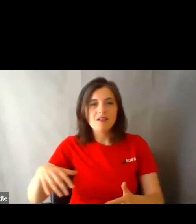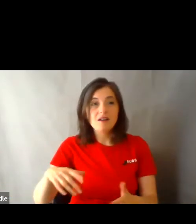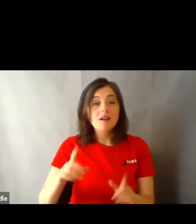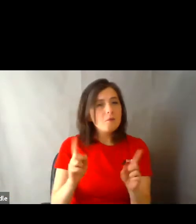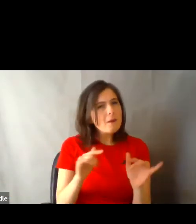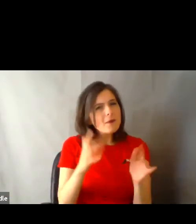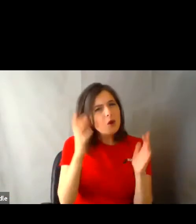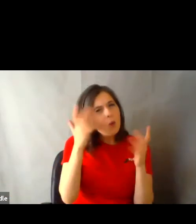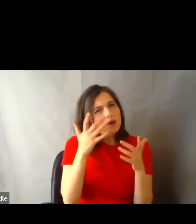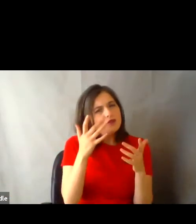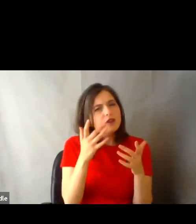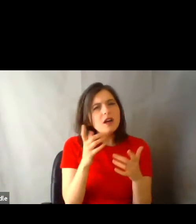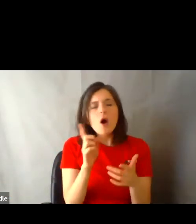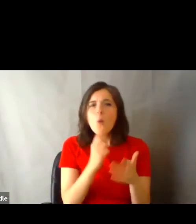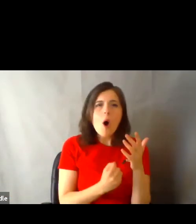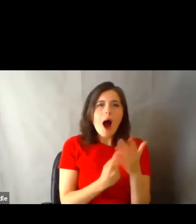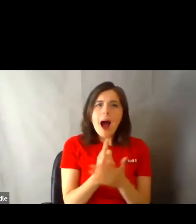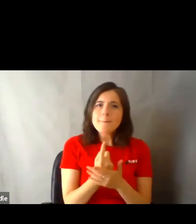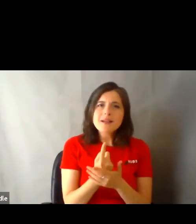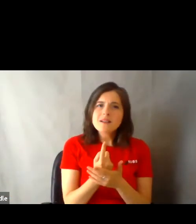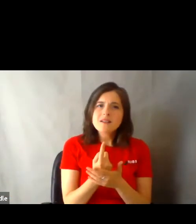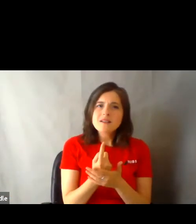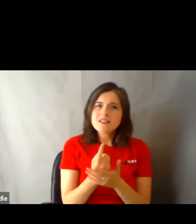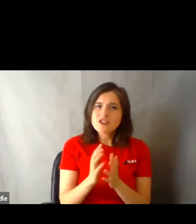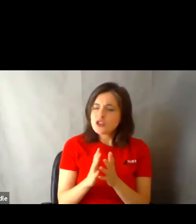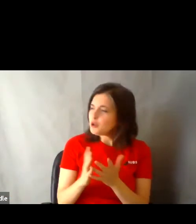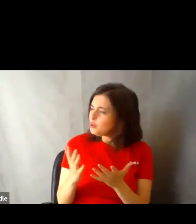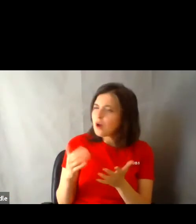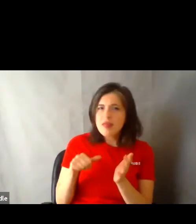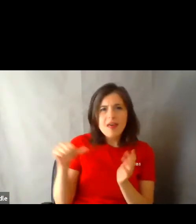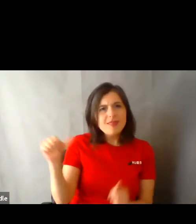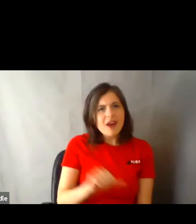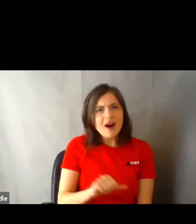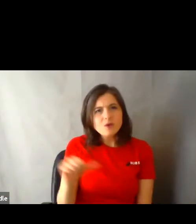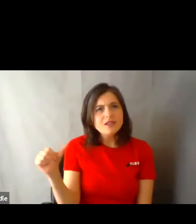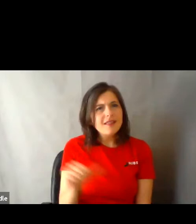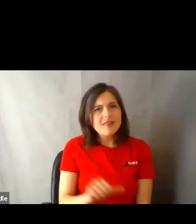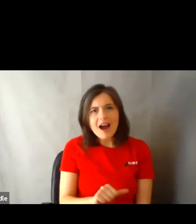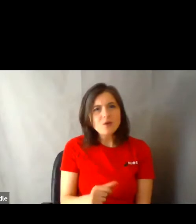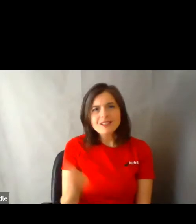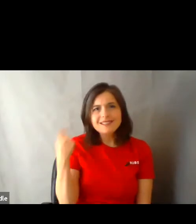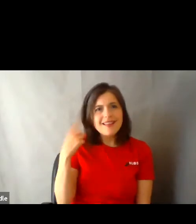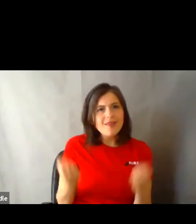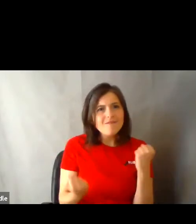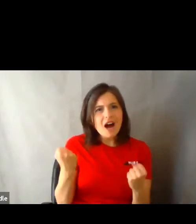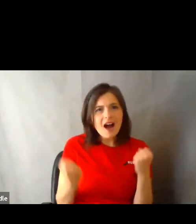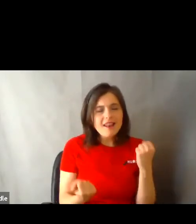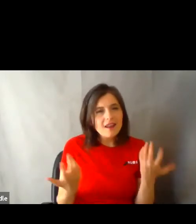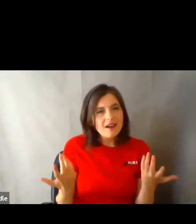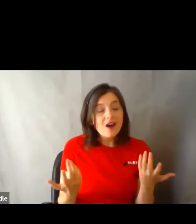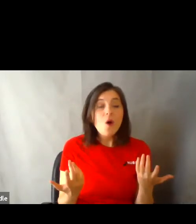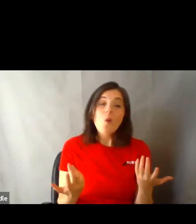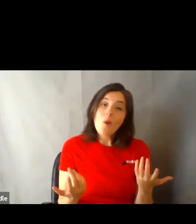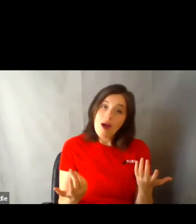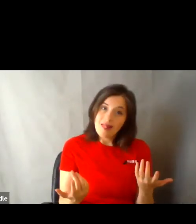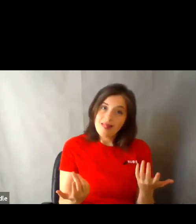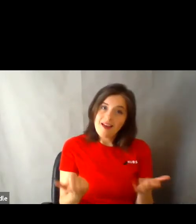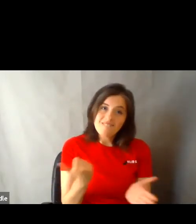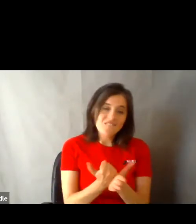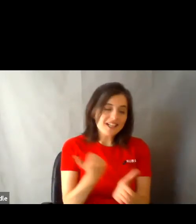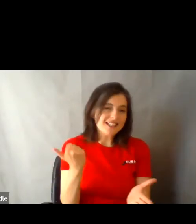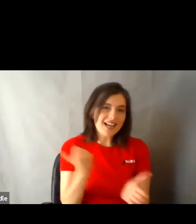wondering what did happen to the thousands and thousands of copies that got swiped with the transit van. Well, an amazing team of people, which